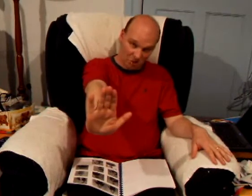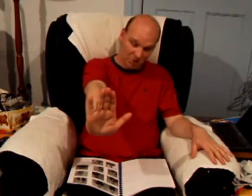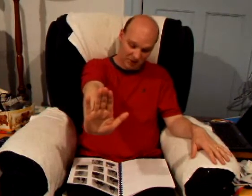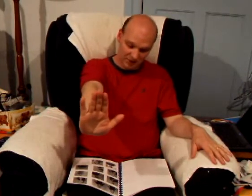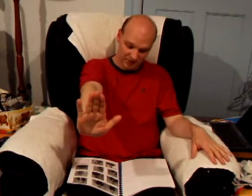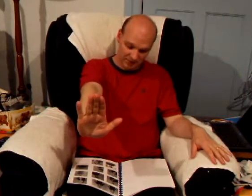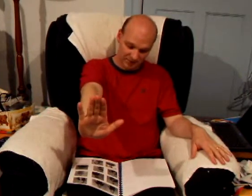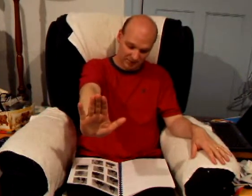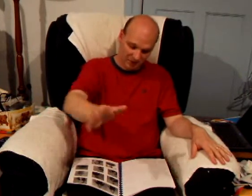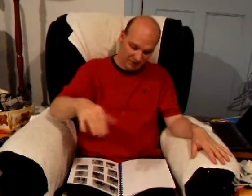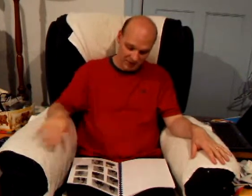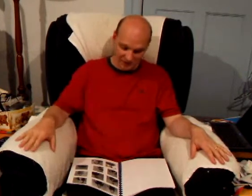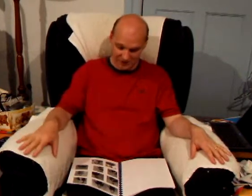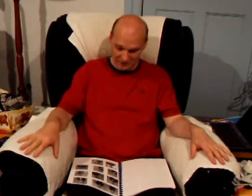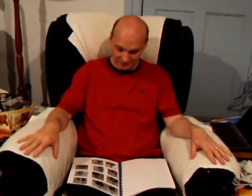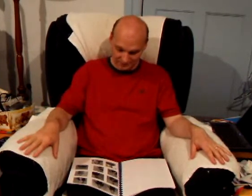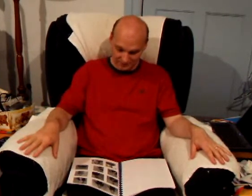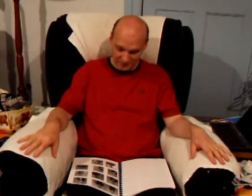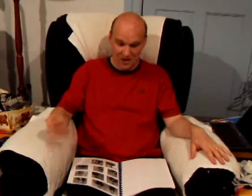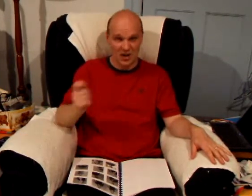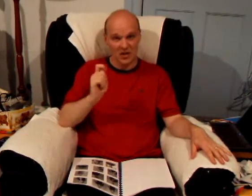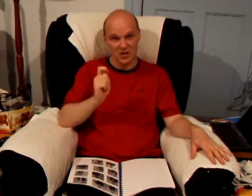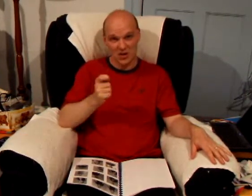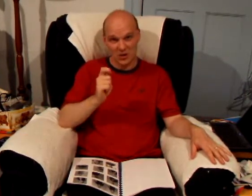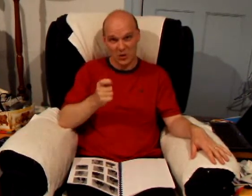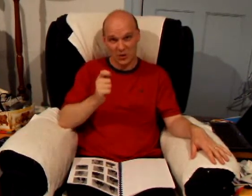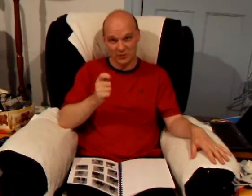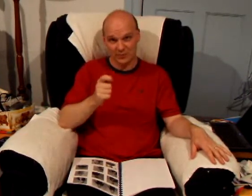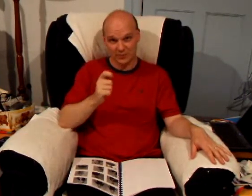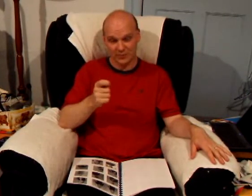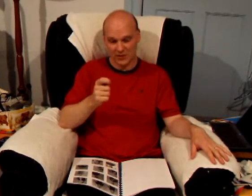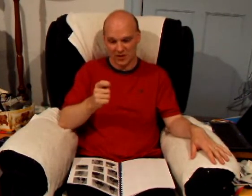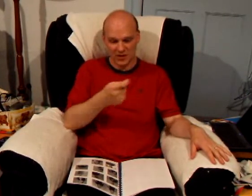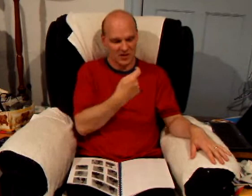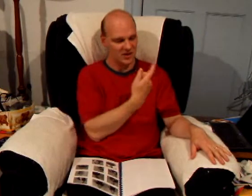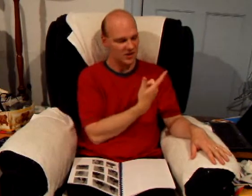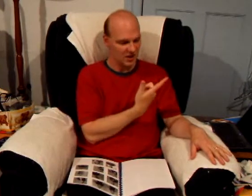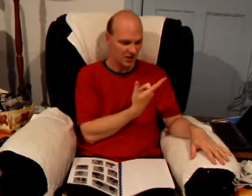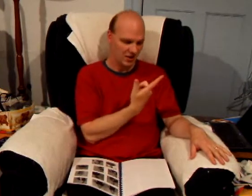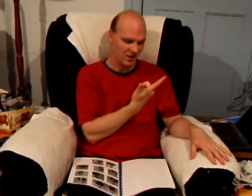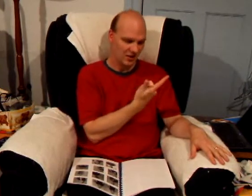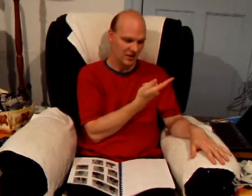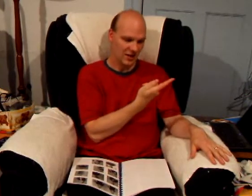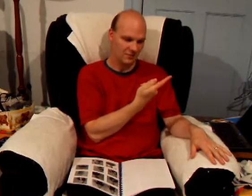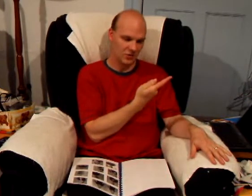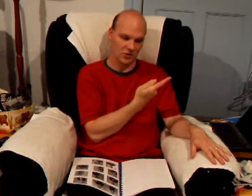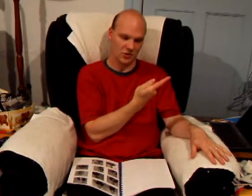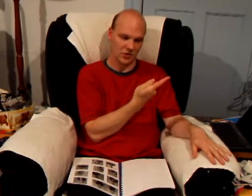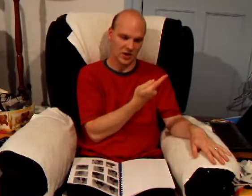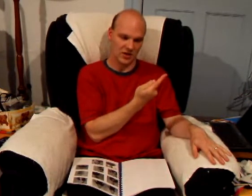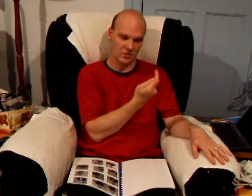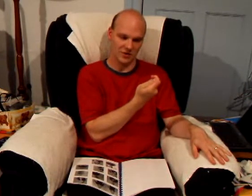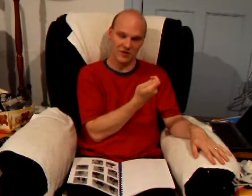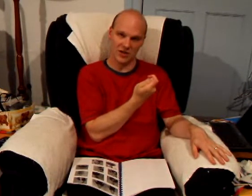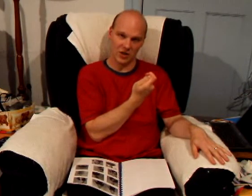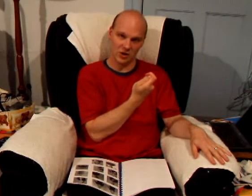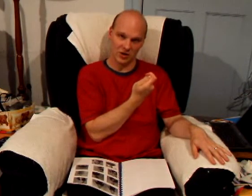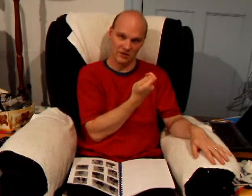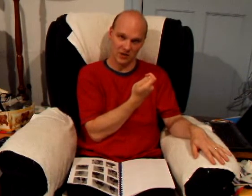Stop. Obvious enough, that one. Soon. So this is thumb sort of straight with your finger curled over the